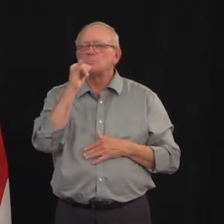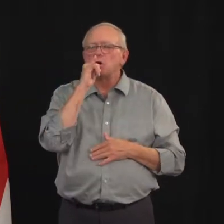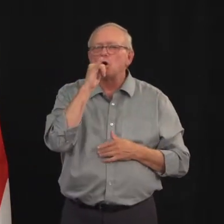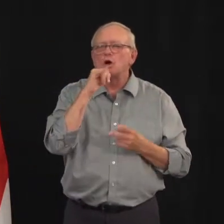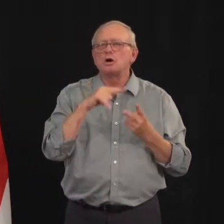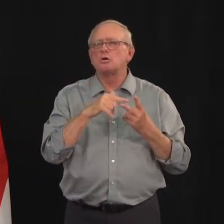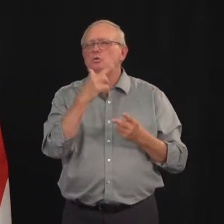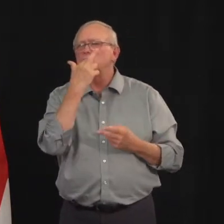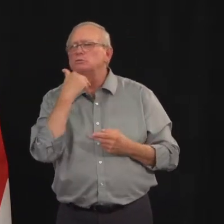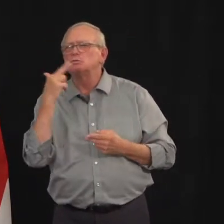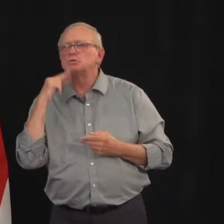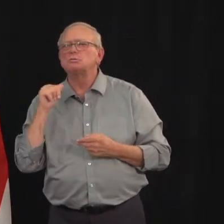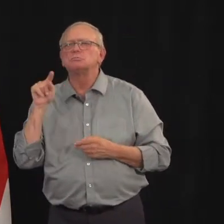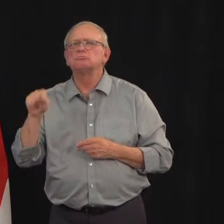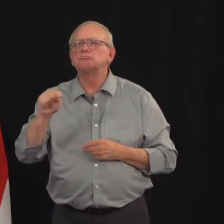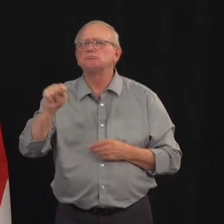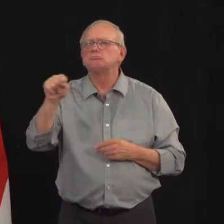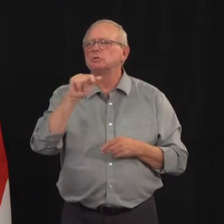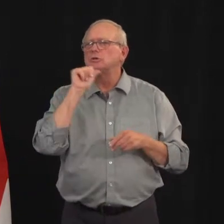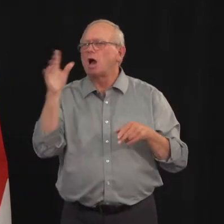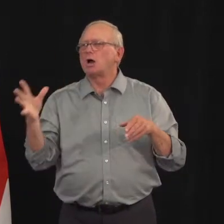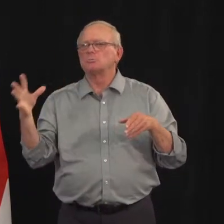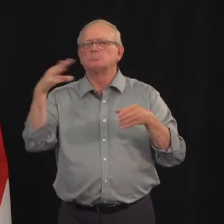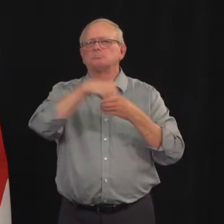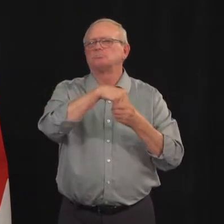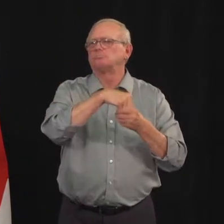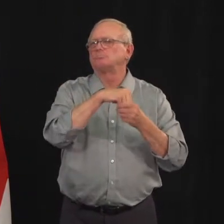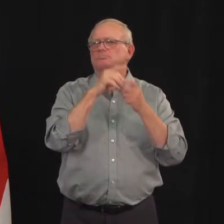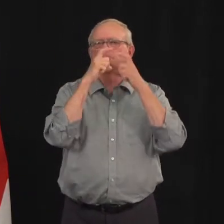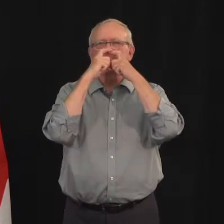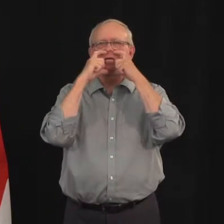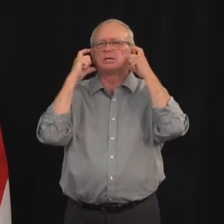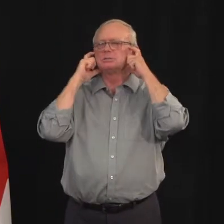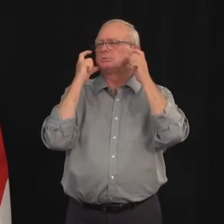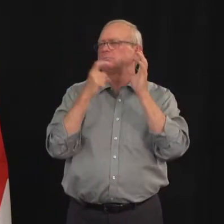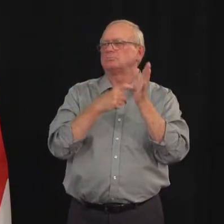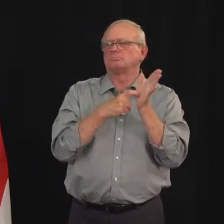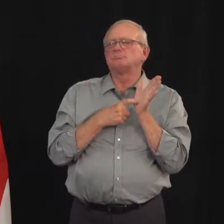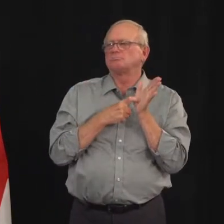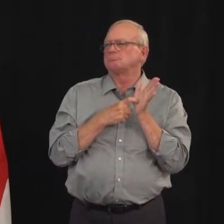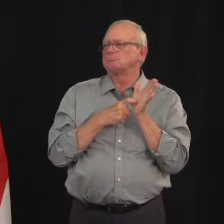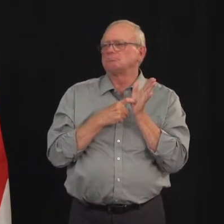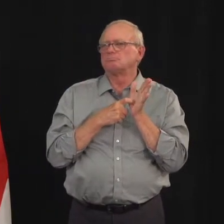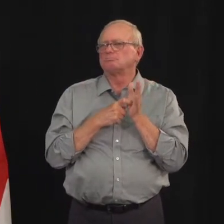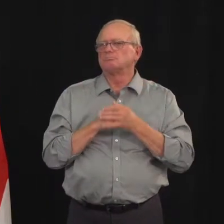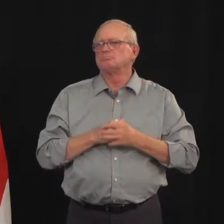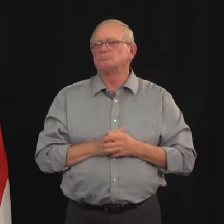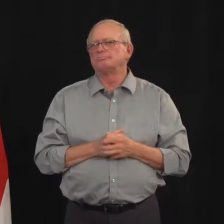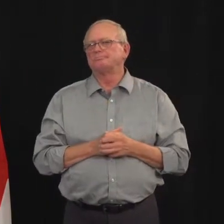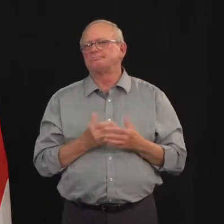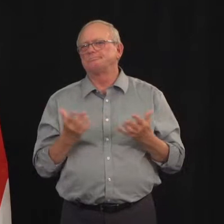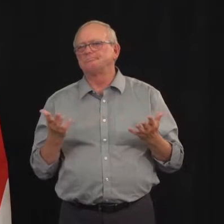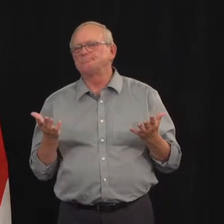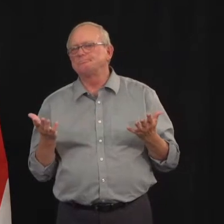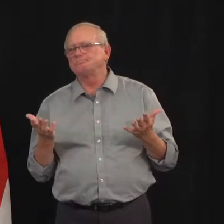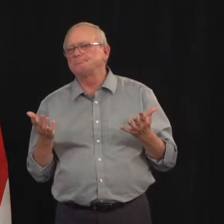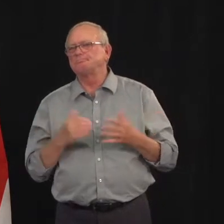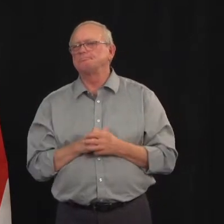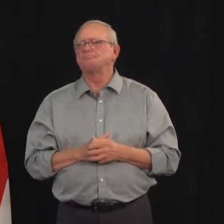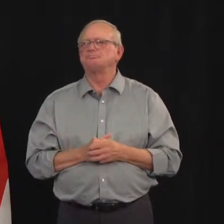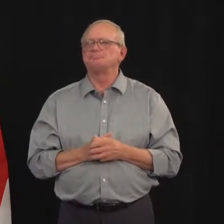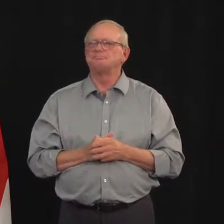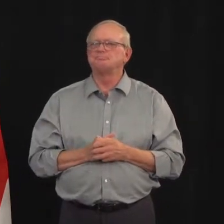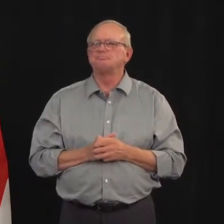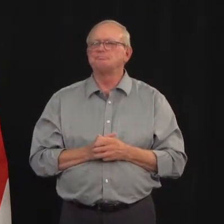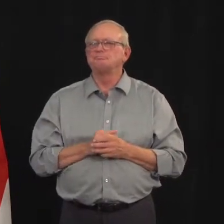everybody knows, high-volume bars that act like nightclubs, that are packed. They're not going to